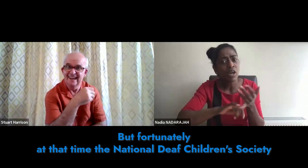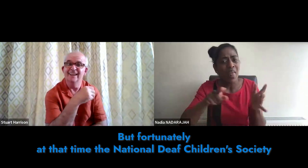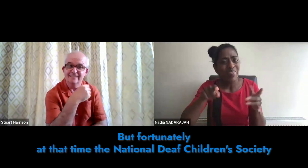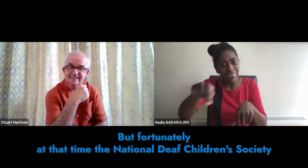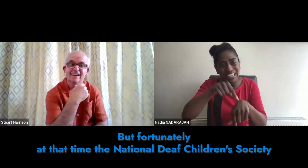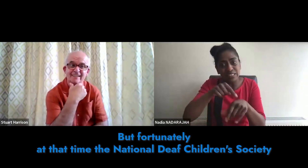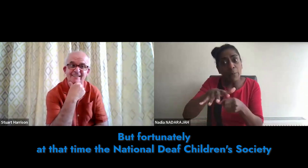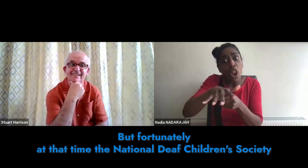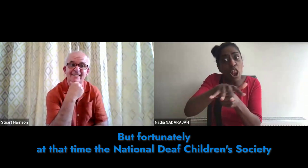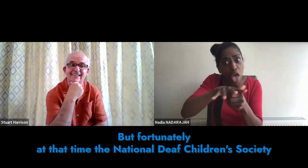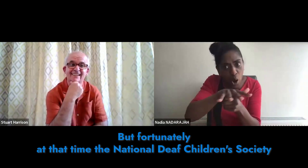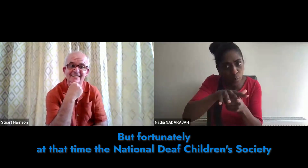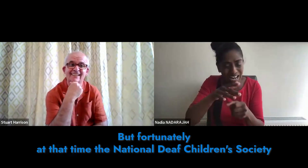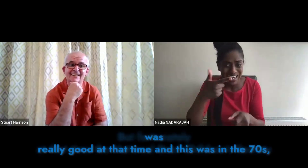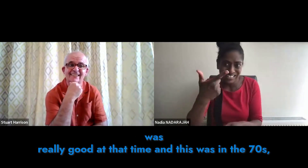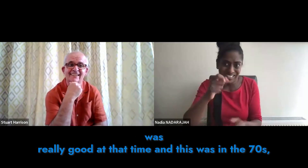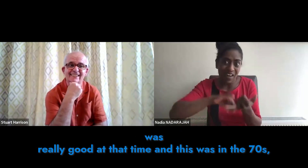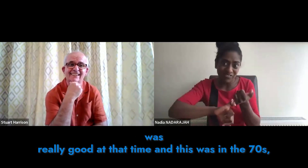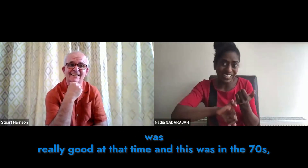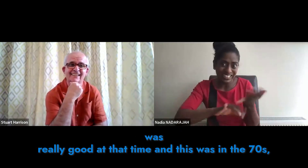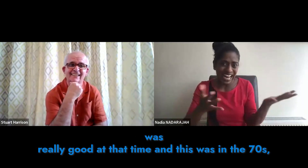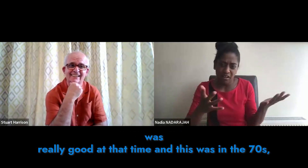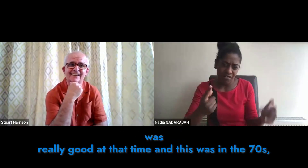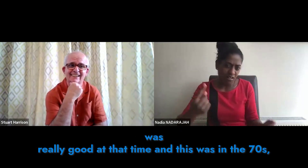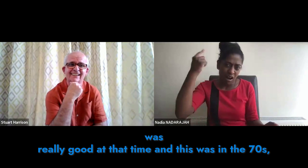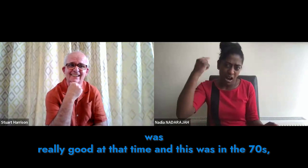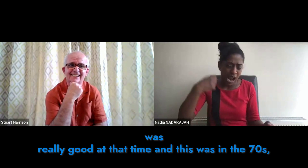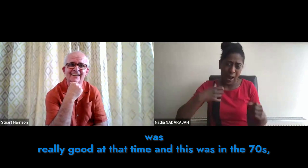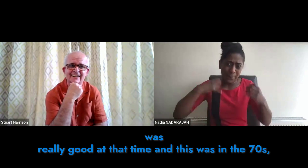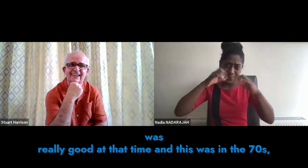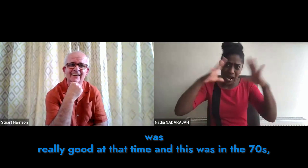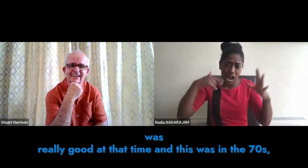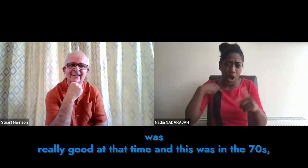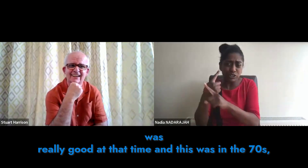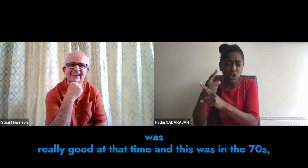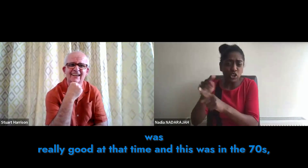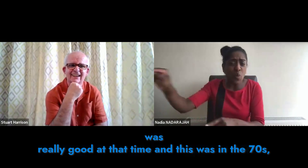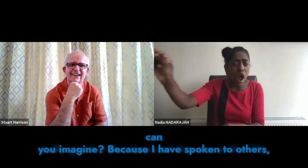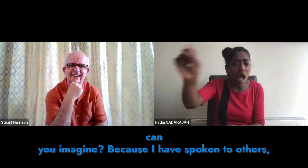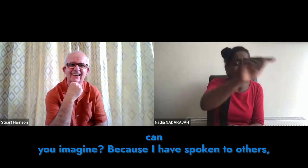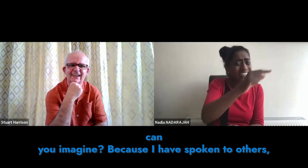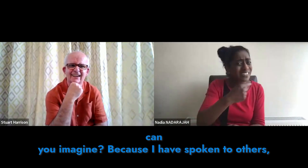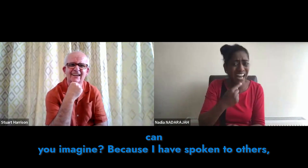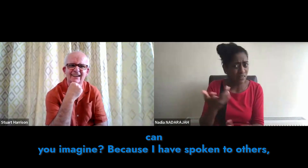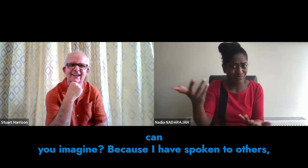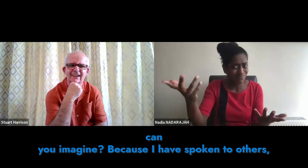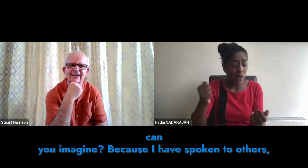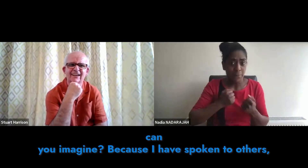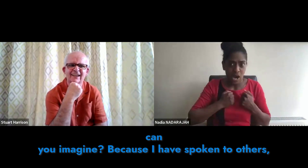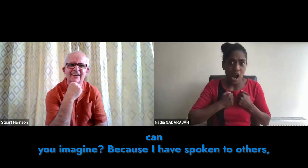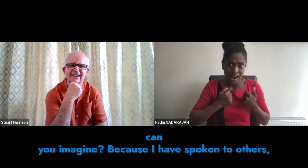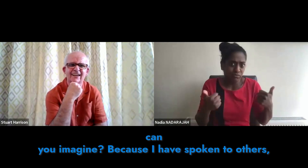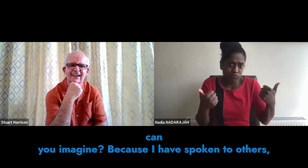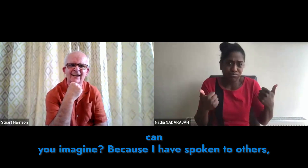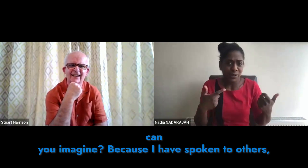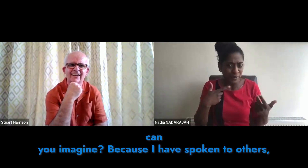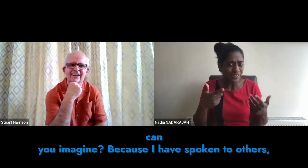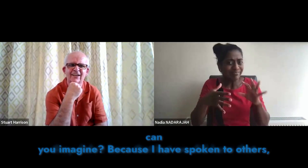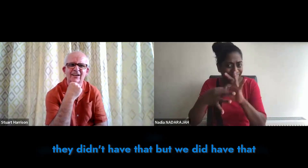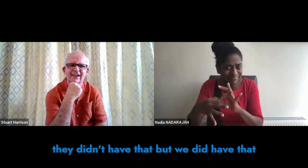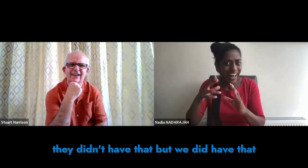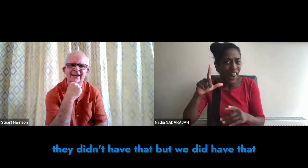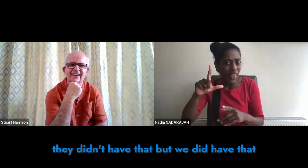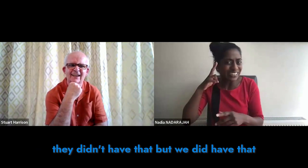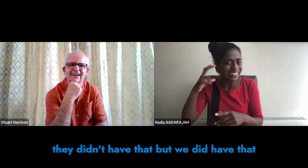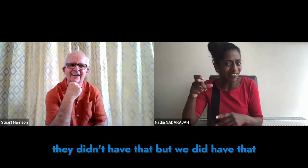time, the National Deaf Children's Society was really good at that time. And this was in the 70s. Can you imagine? Because I have spoken to